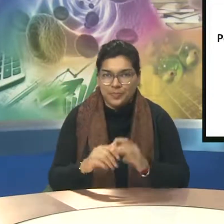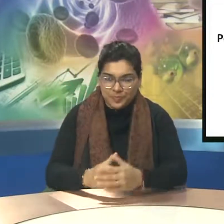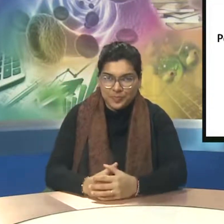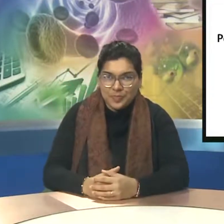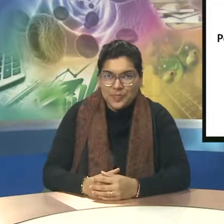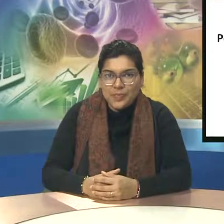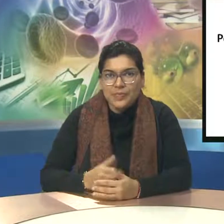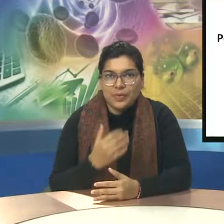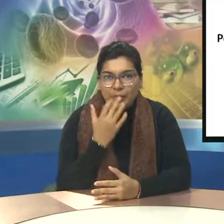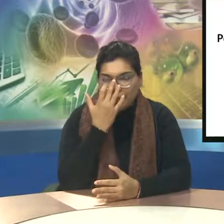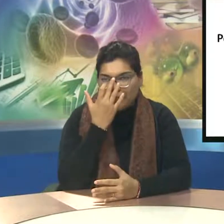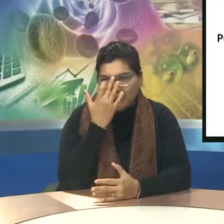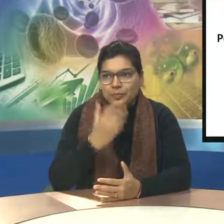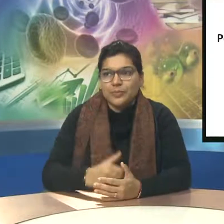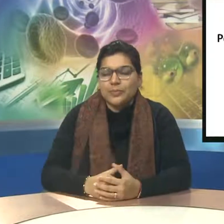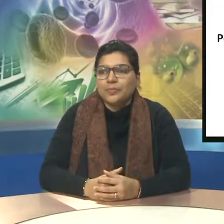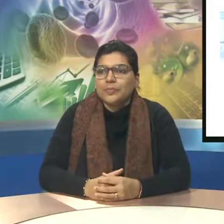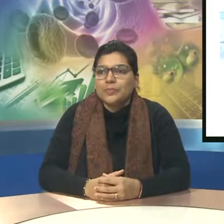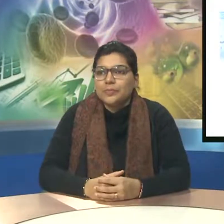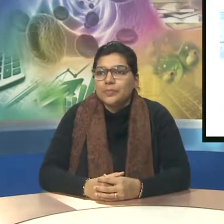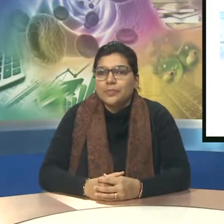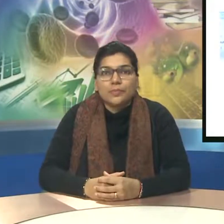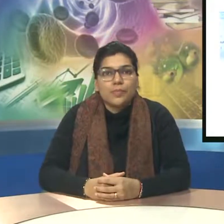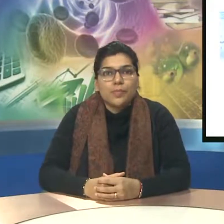that will show the orientation of the page.